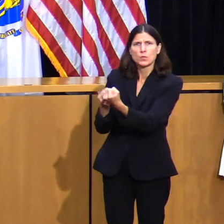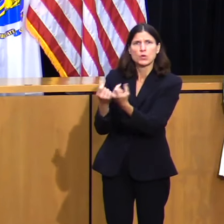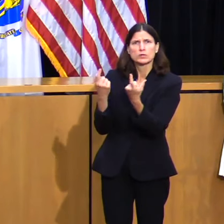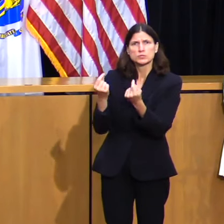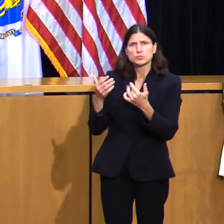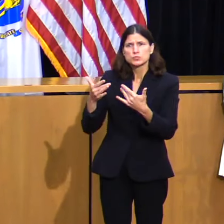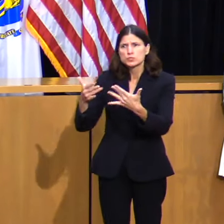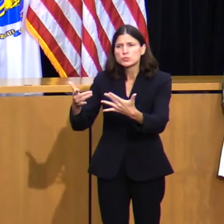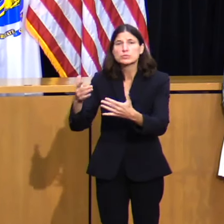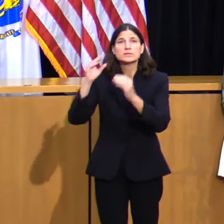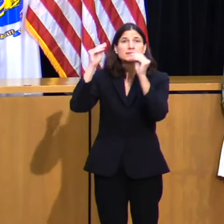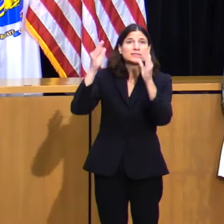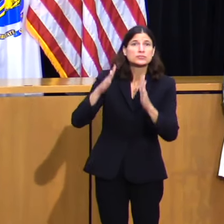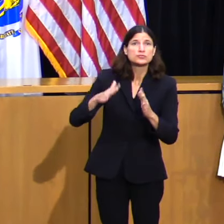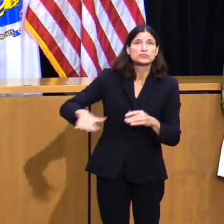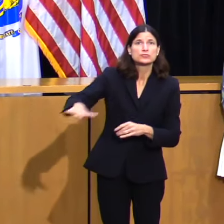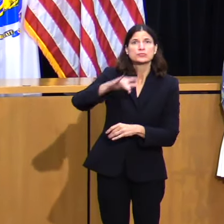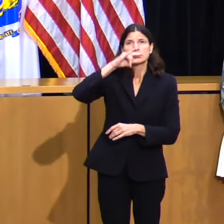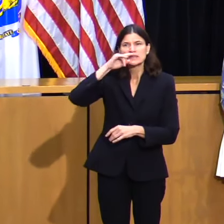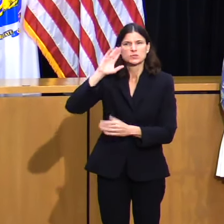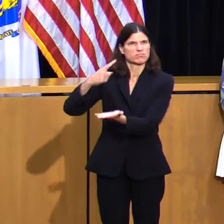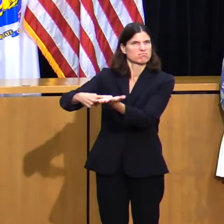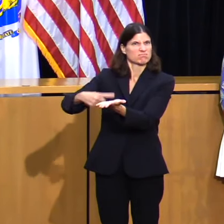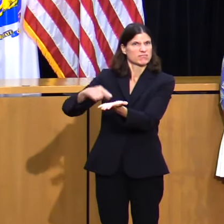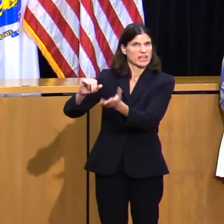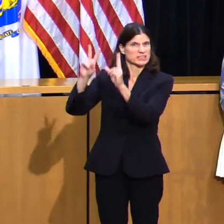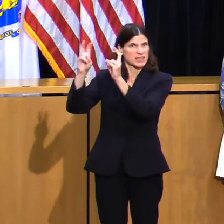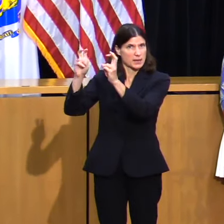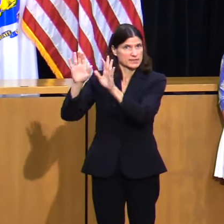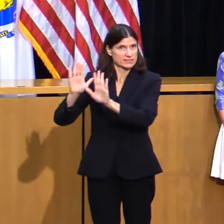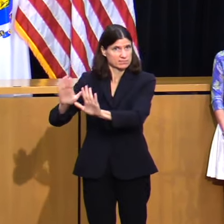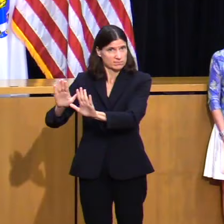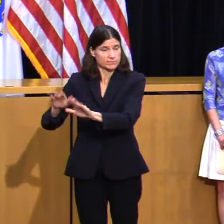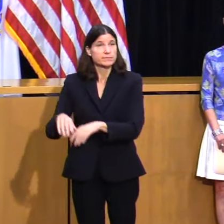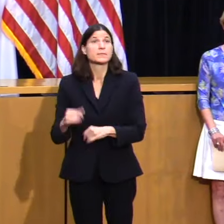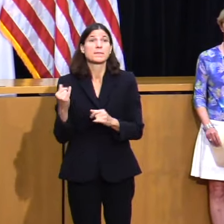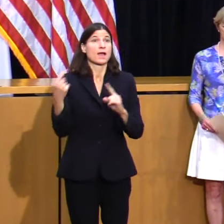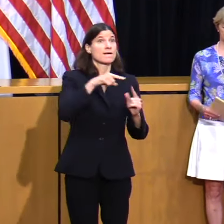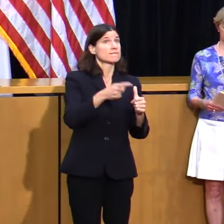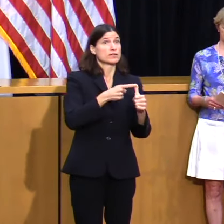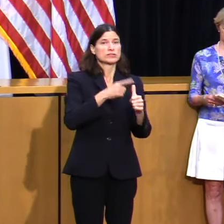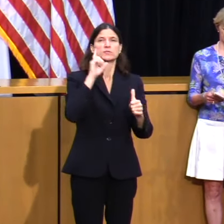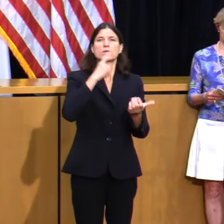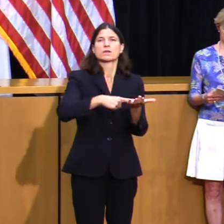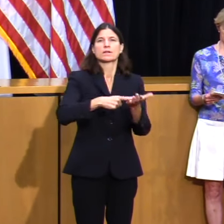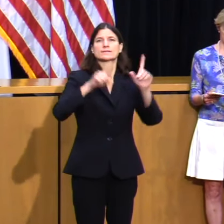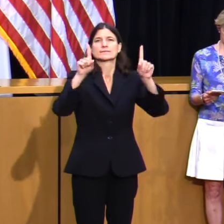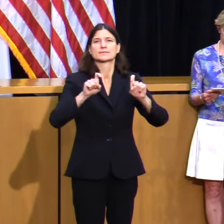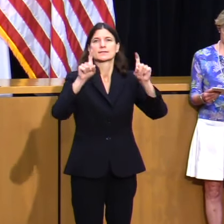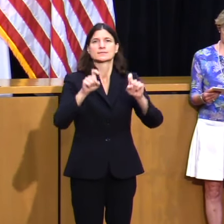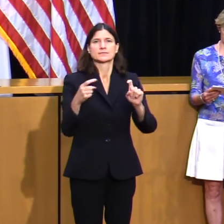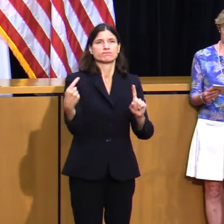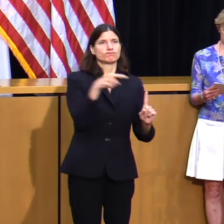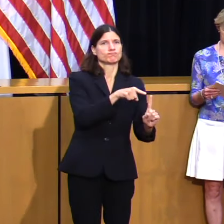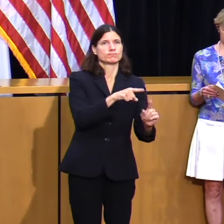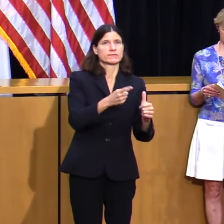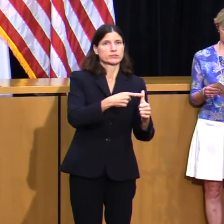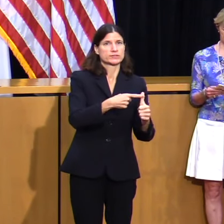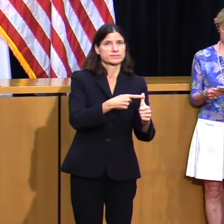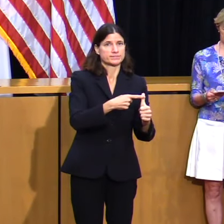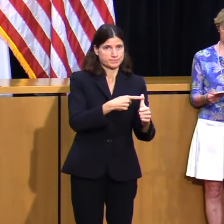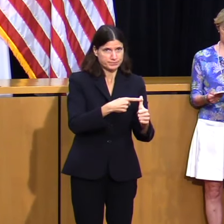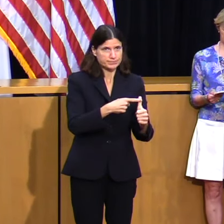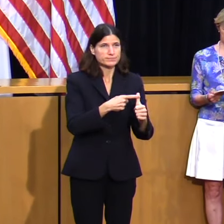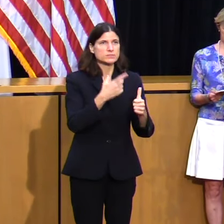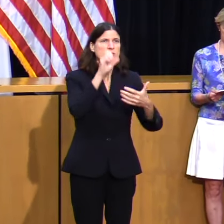and kids with respect to COVID-19 testing resources. But first, I want to give a quick update on the